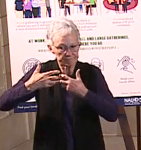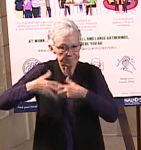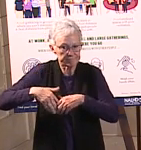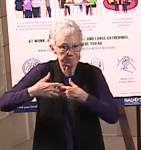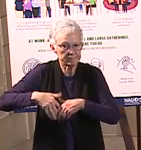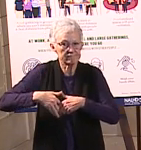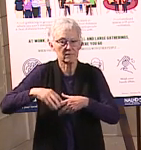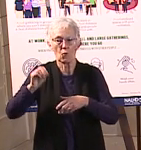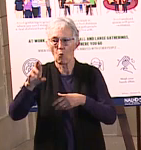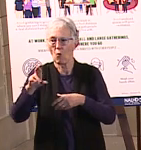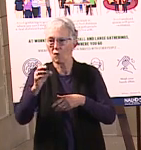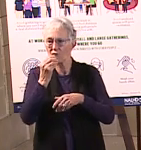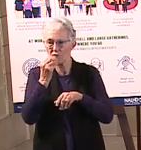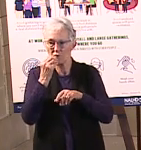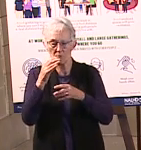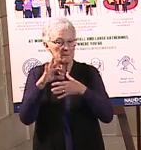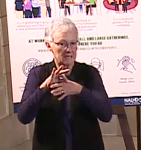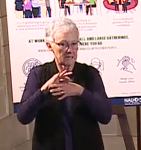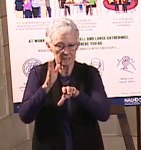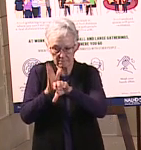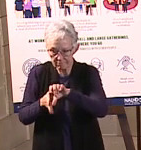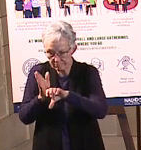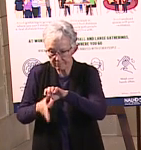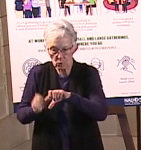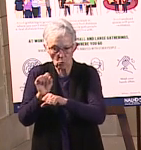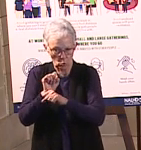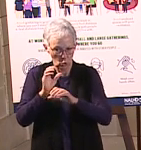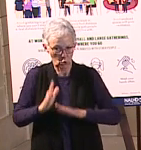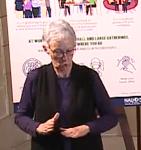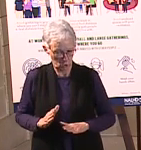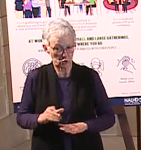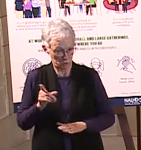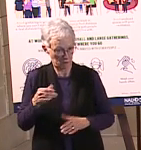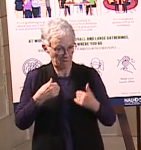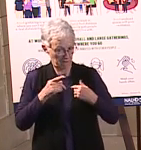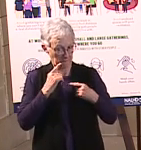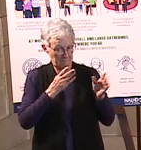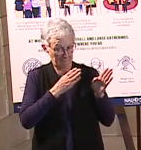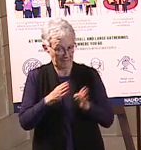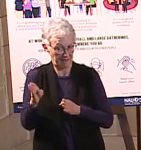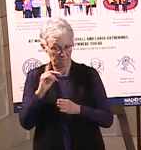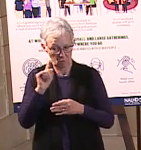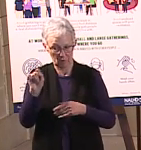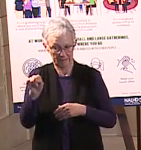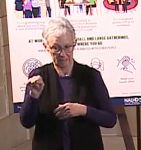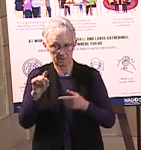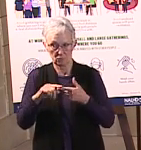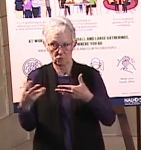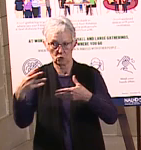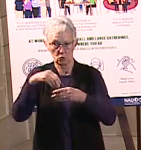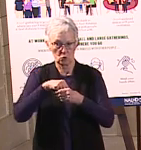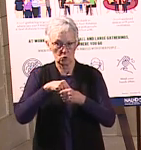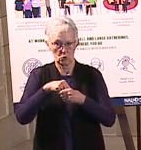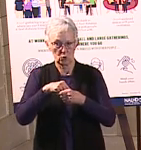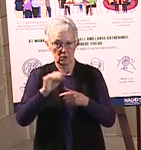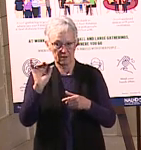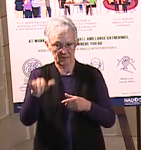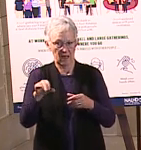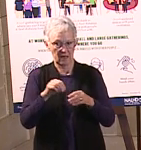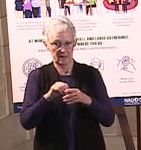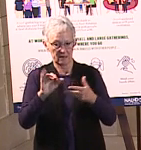been working on a plan to distribute it to the food processors, or is there anybody working directly with them to be able to do